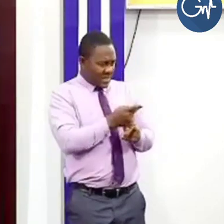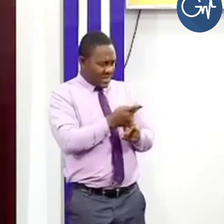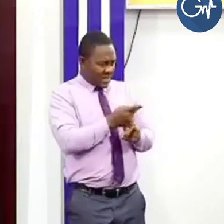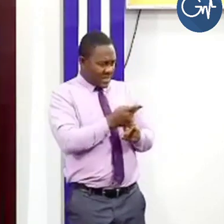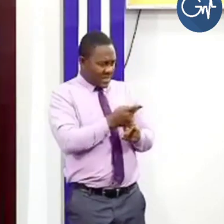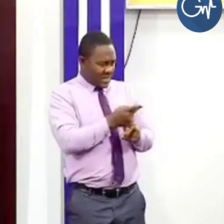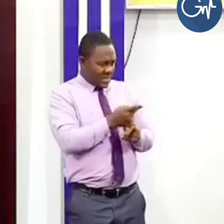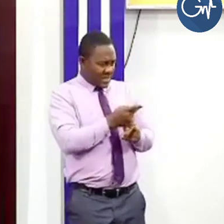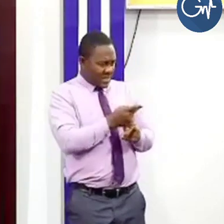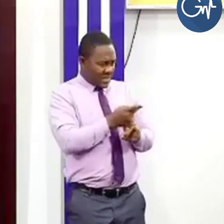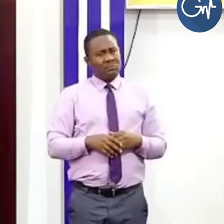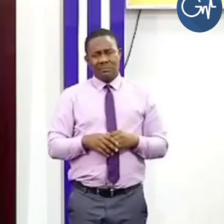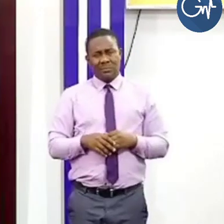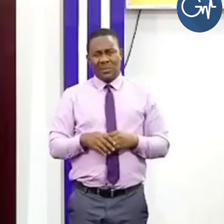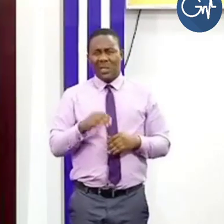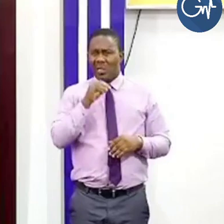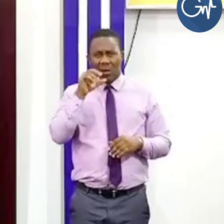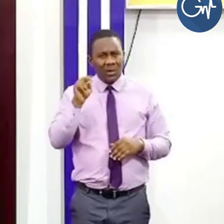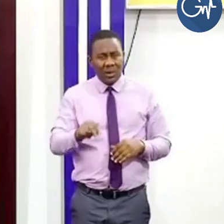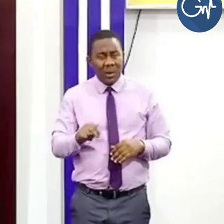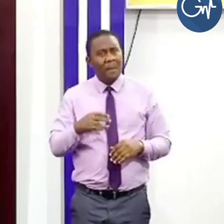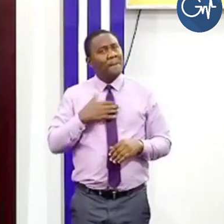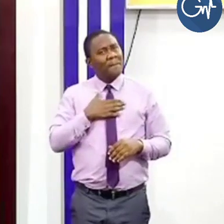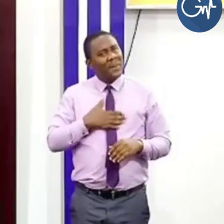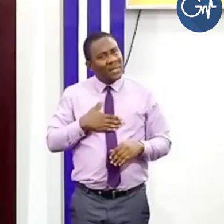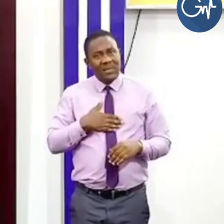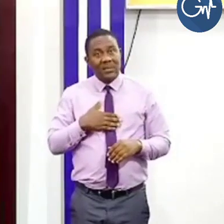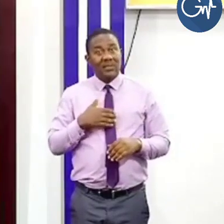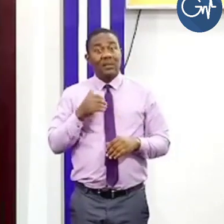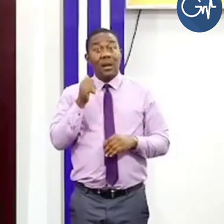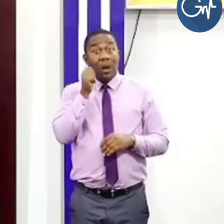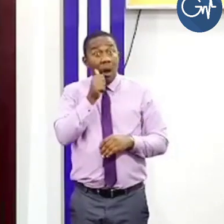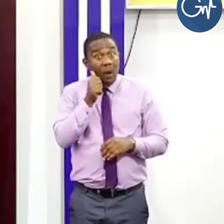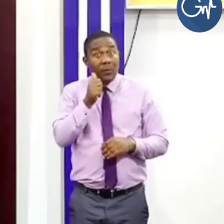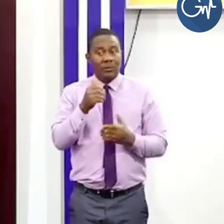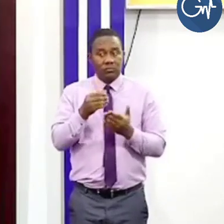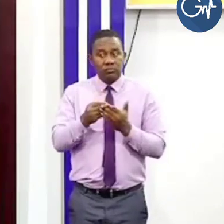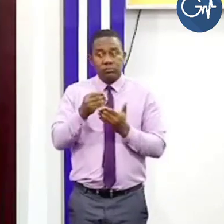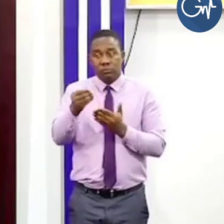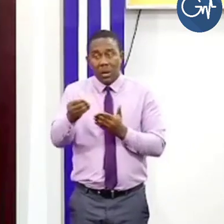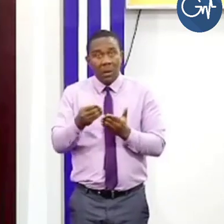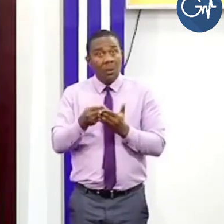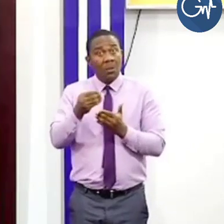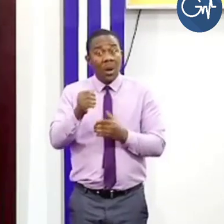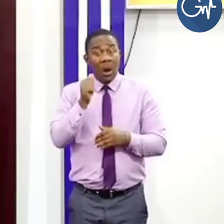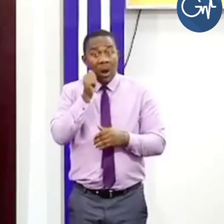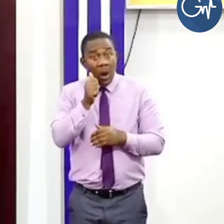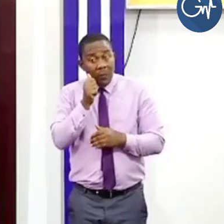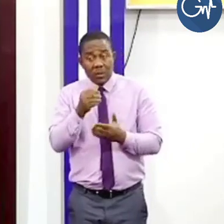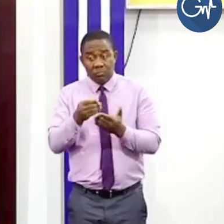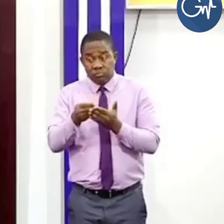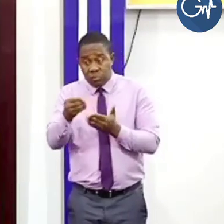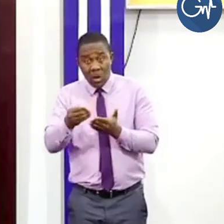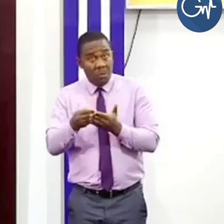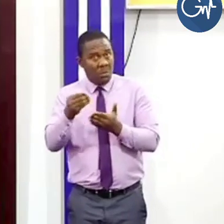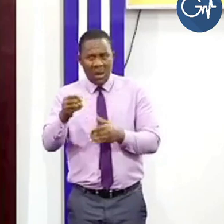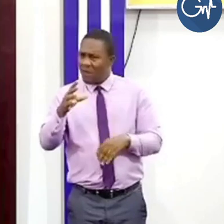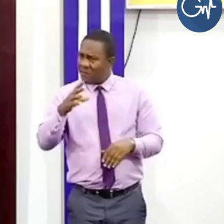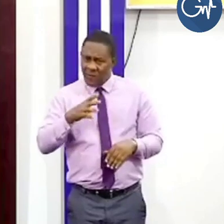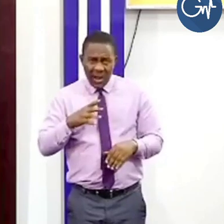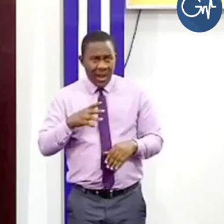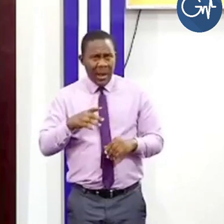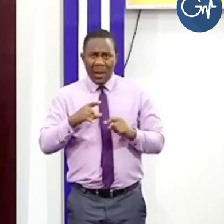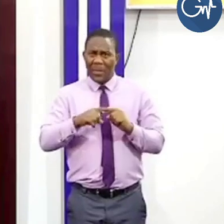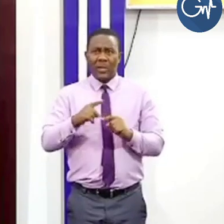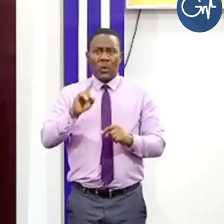de ato ehun hia mon to de da bia moto no afi se aduane ho adwuma de enye enka san hisa ban